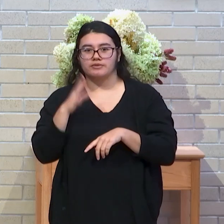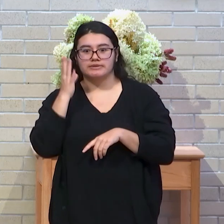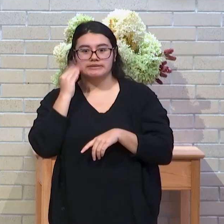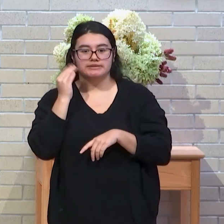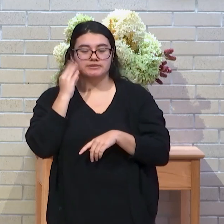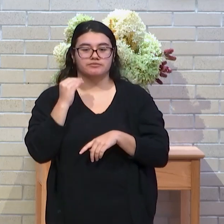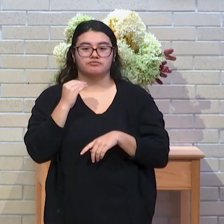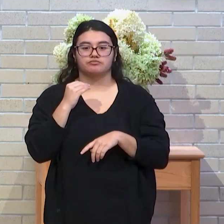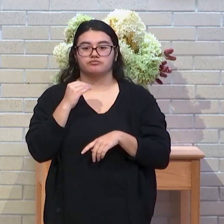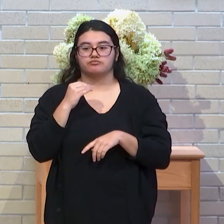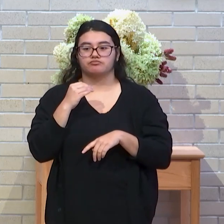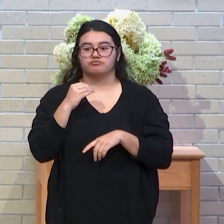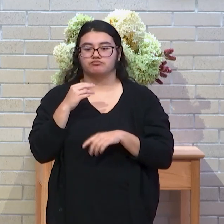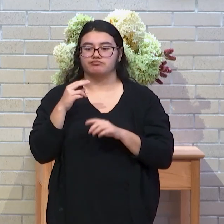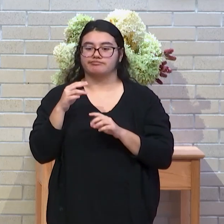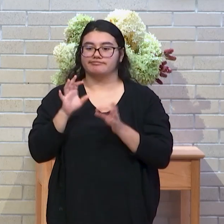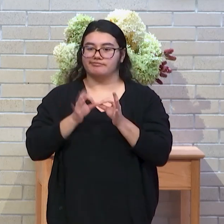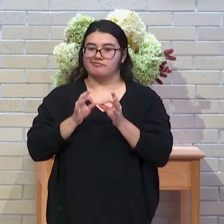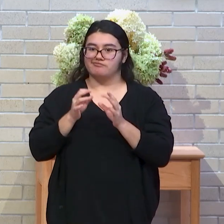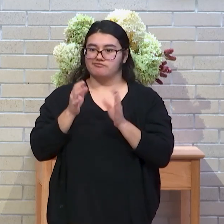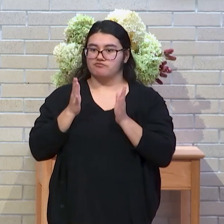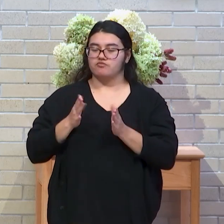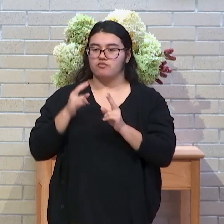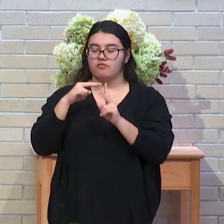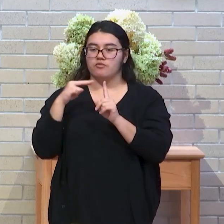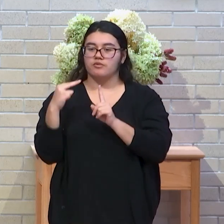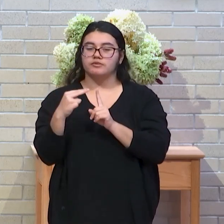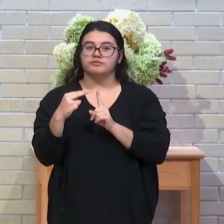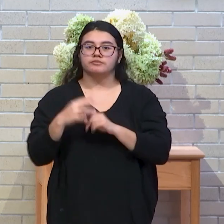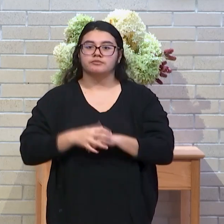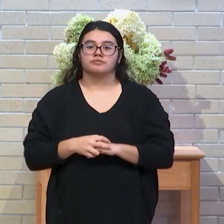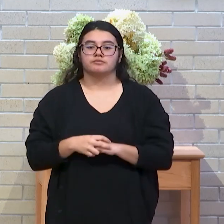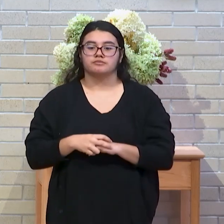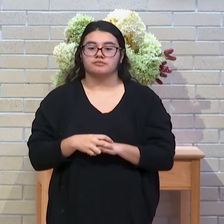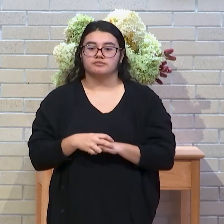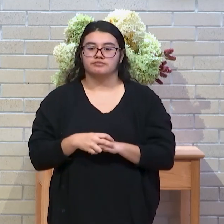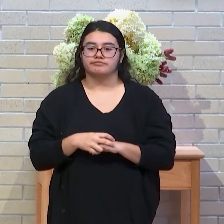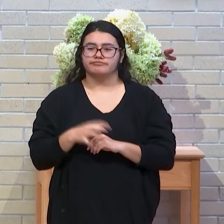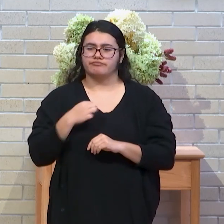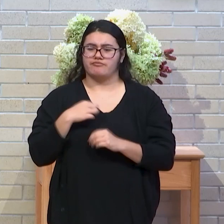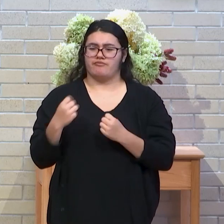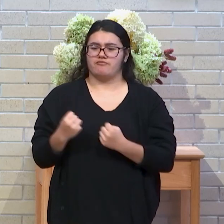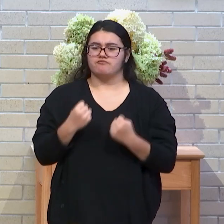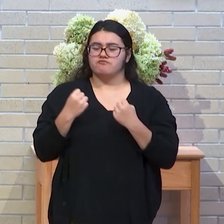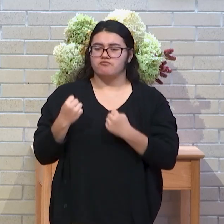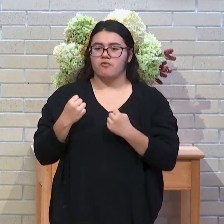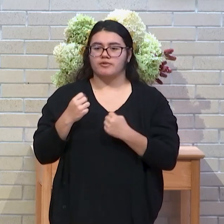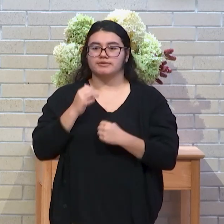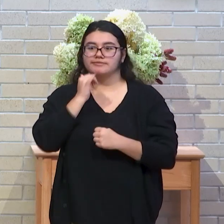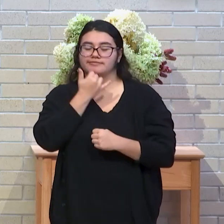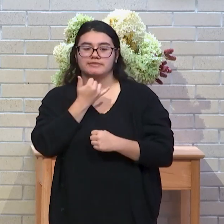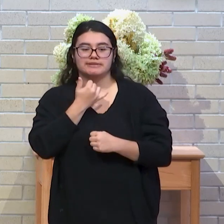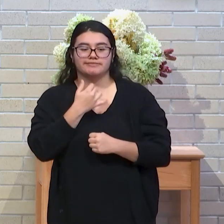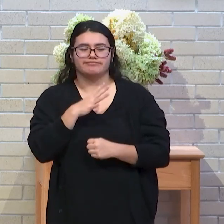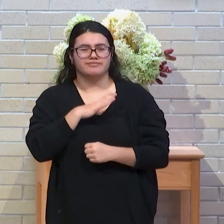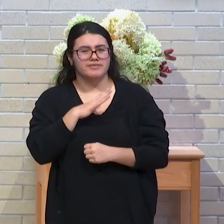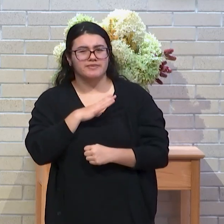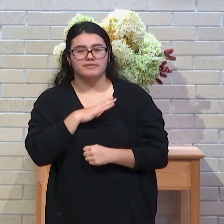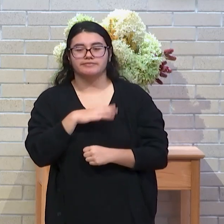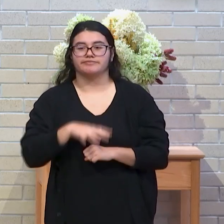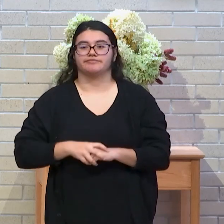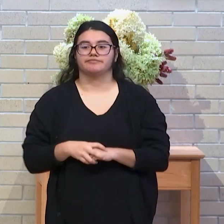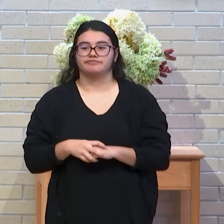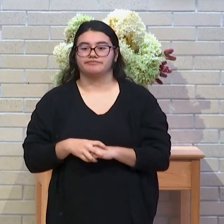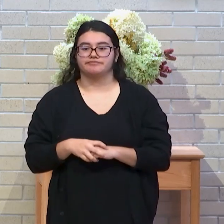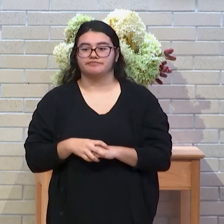have a cultural awareness, and I have a stronger receptive skills with sign language. I've gained confidence in making mistakes when it comes to speaking Spanish and not being afraid to